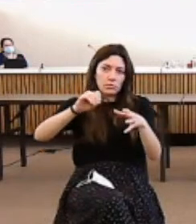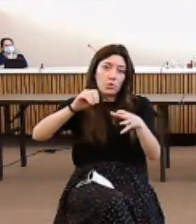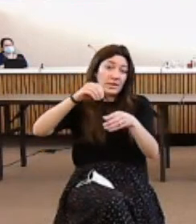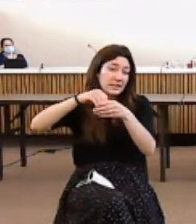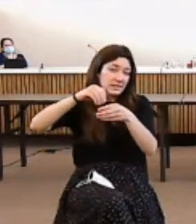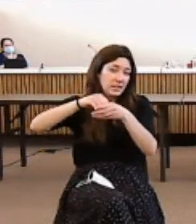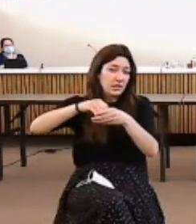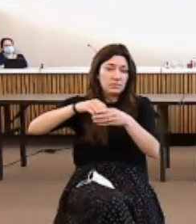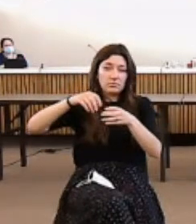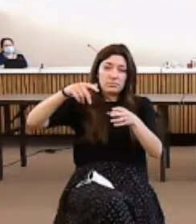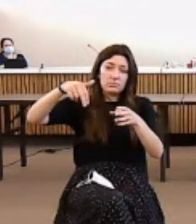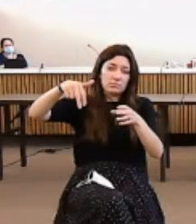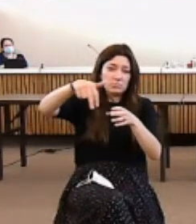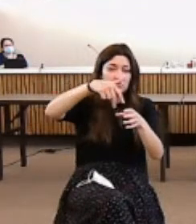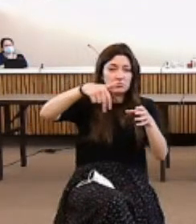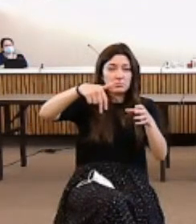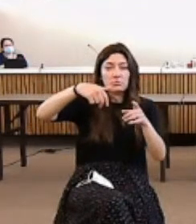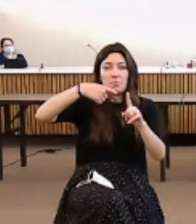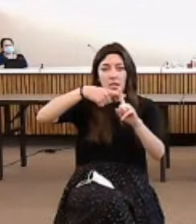internal